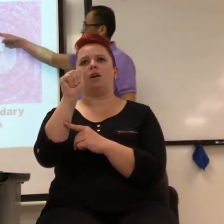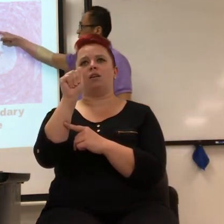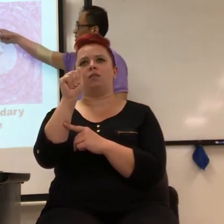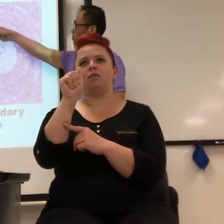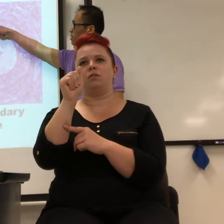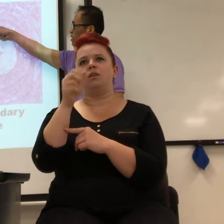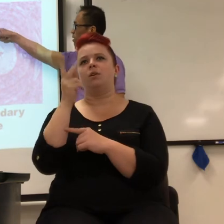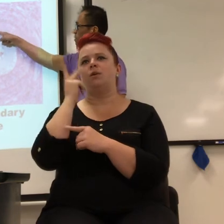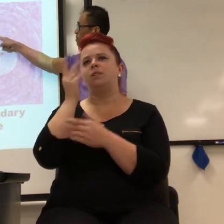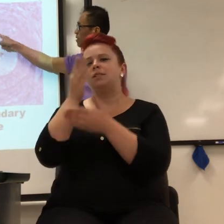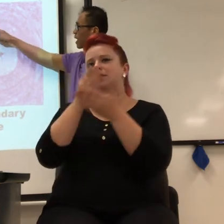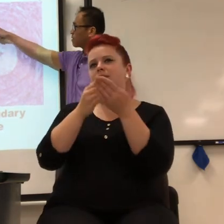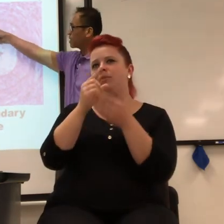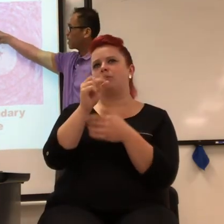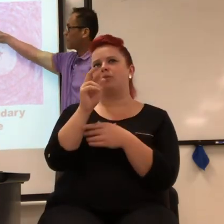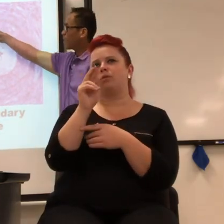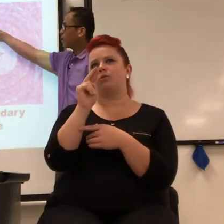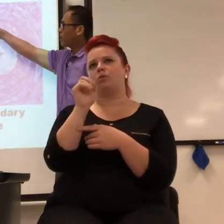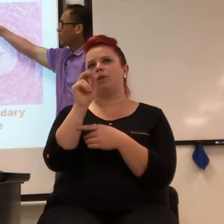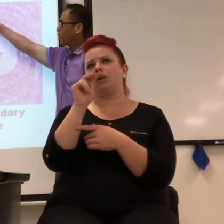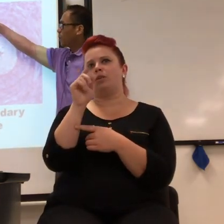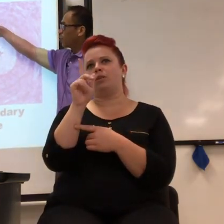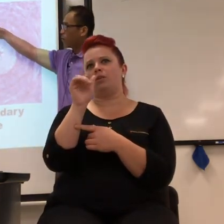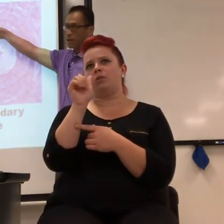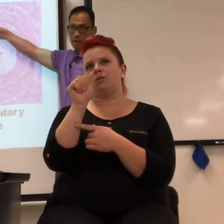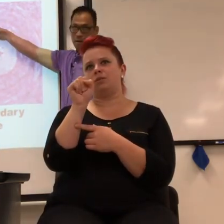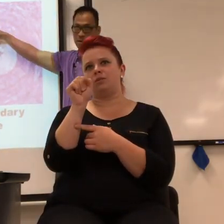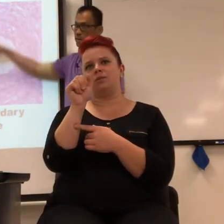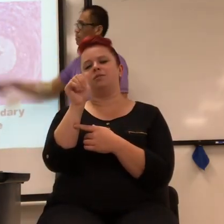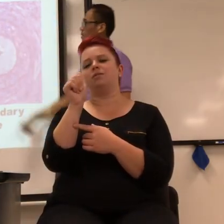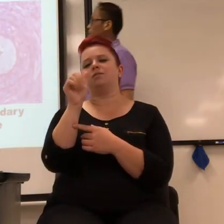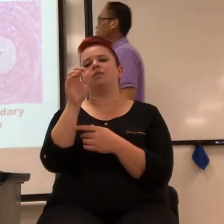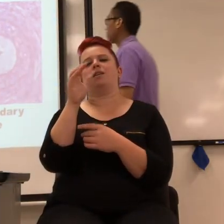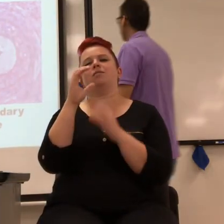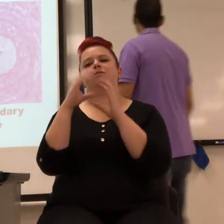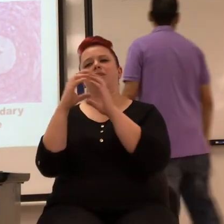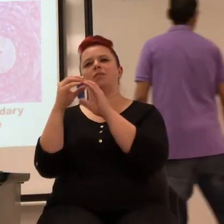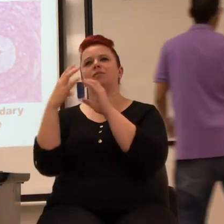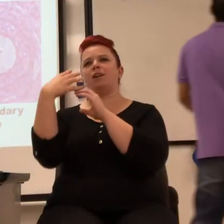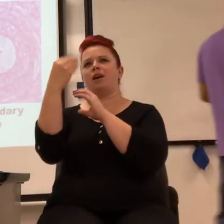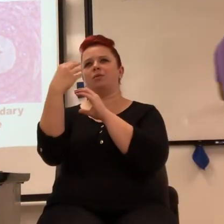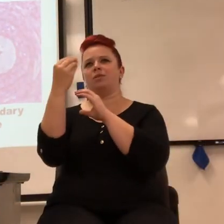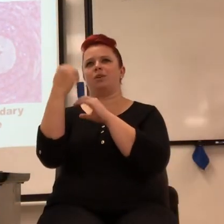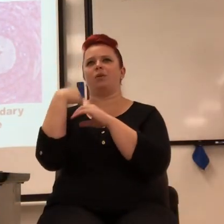see some granulosa cells, and then outside of that, theca.